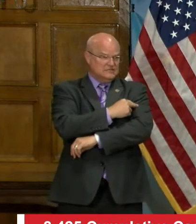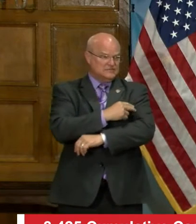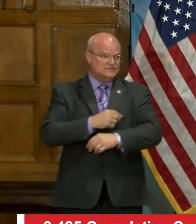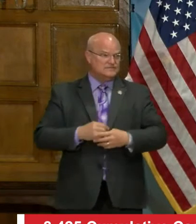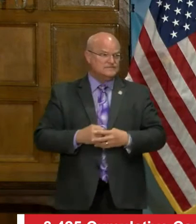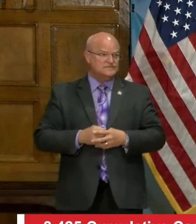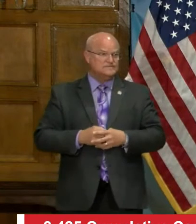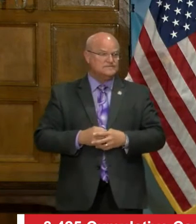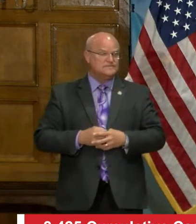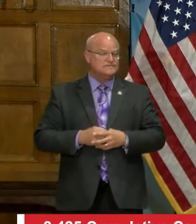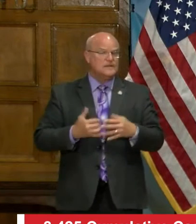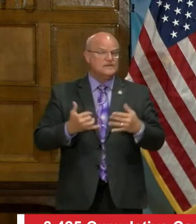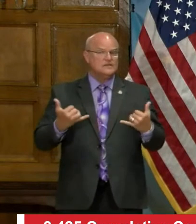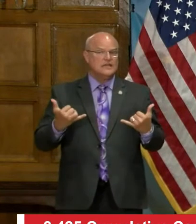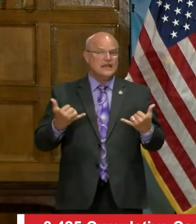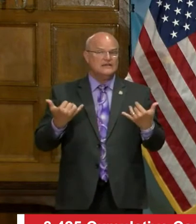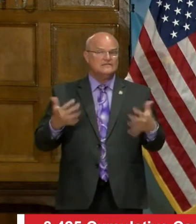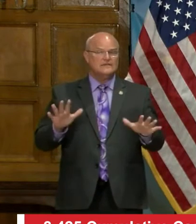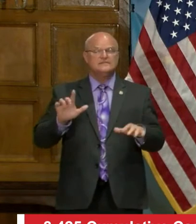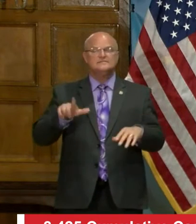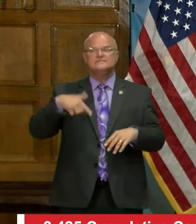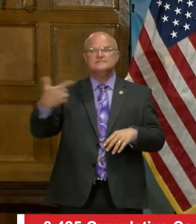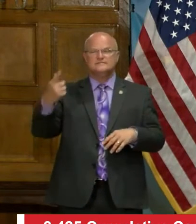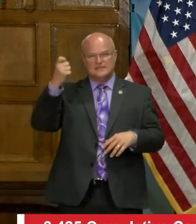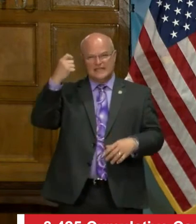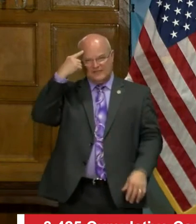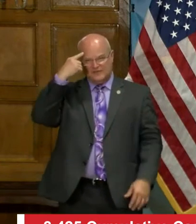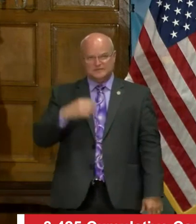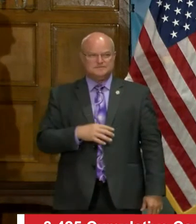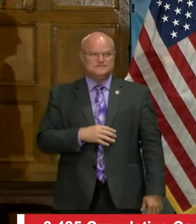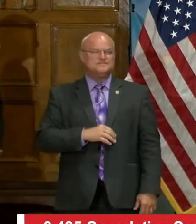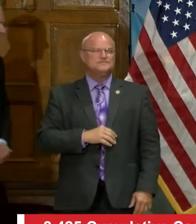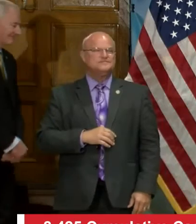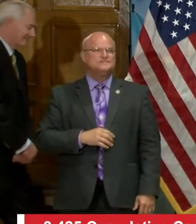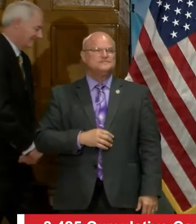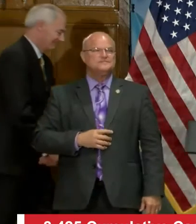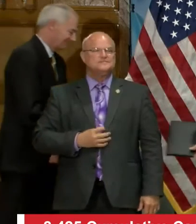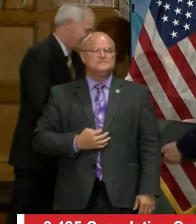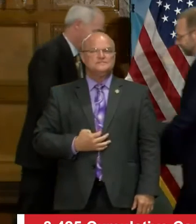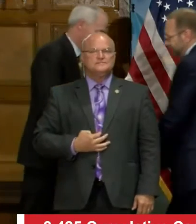hospitalizations. And with that, I'd like to turn it back over to the governor.